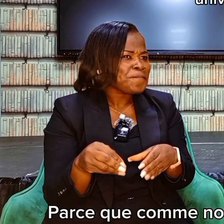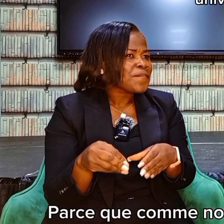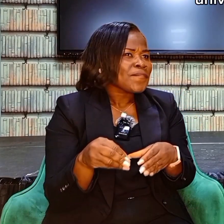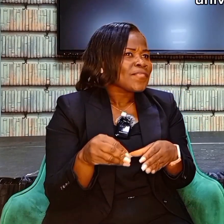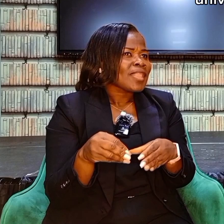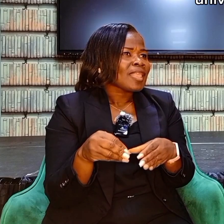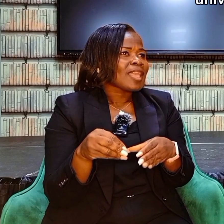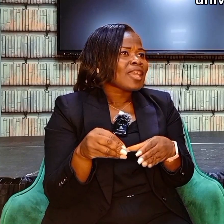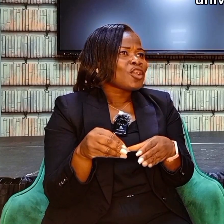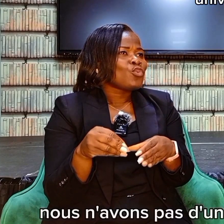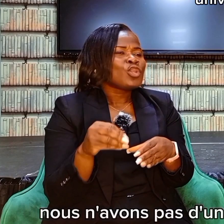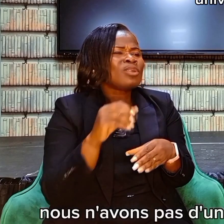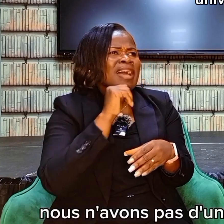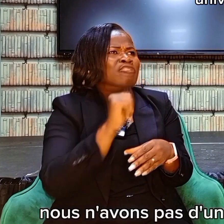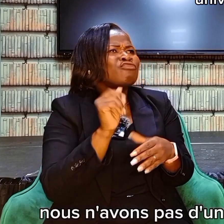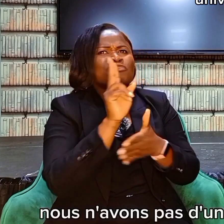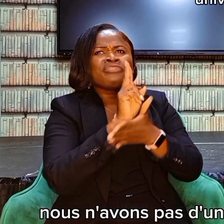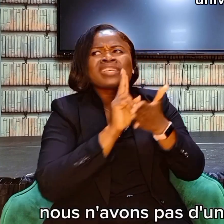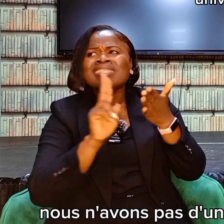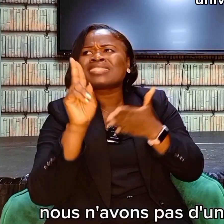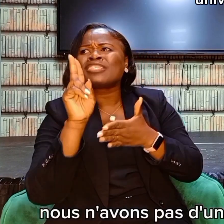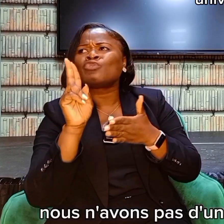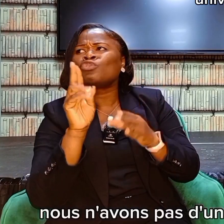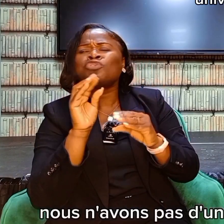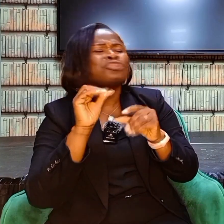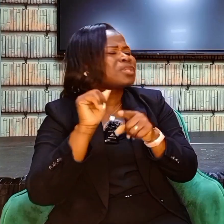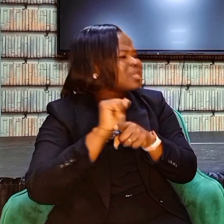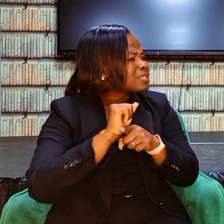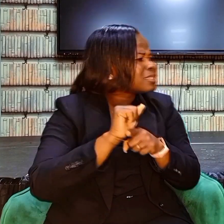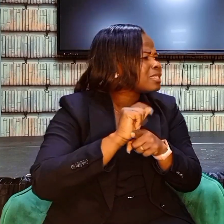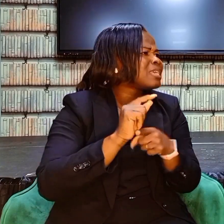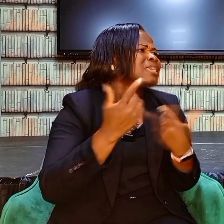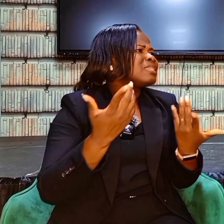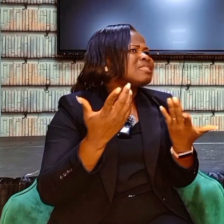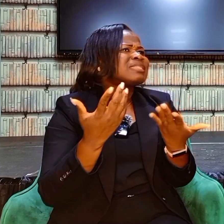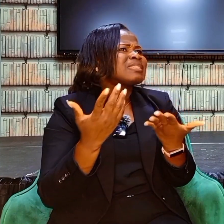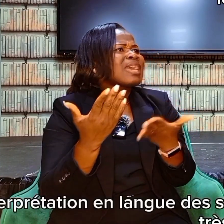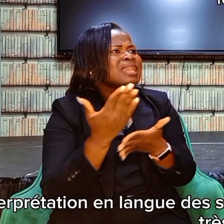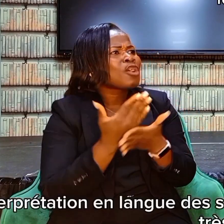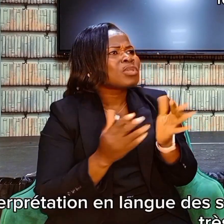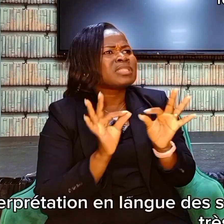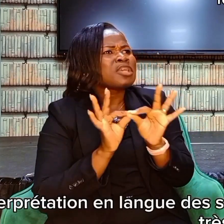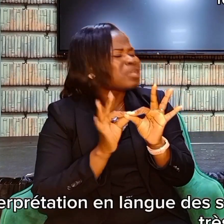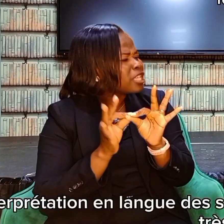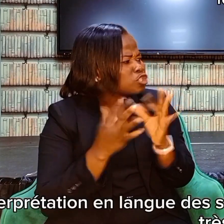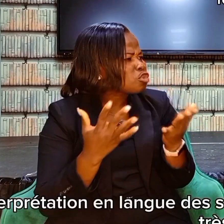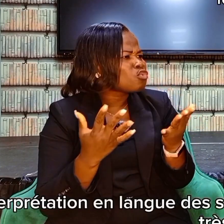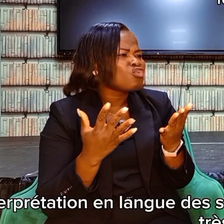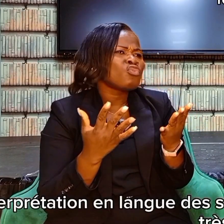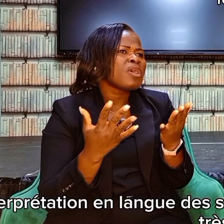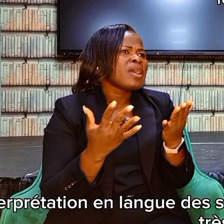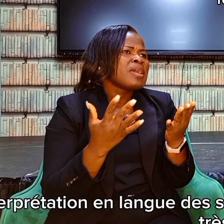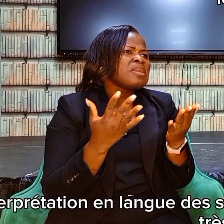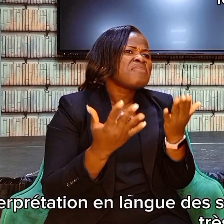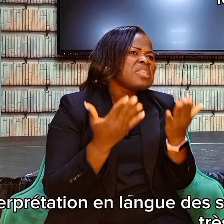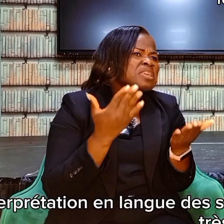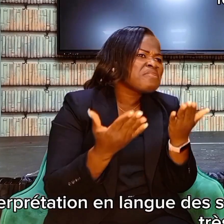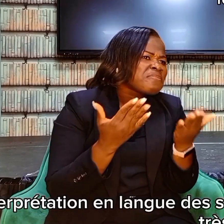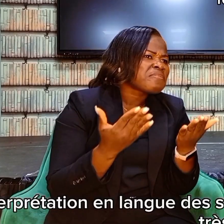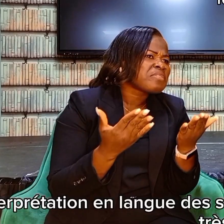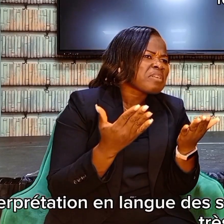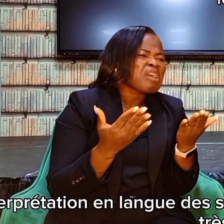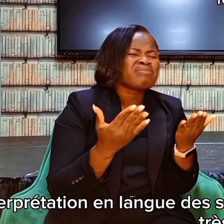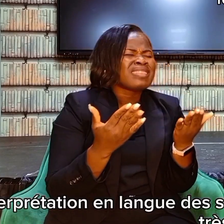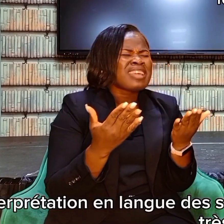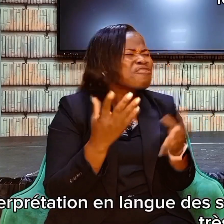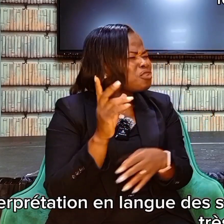Africa, we don't have university who train sign language interpretation, who, even